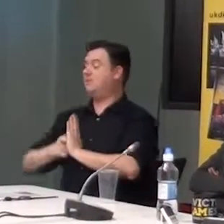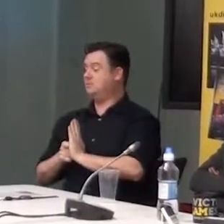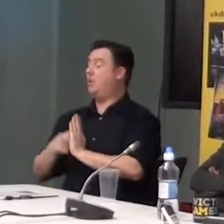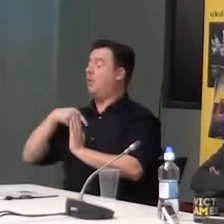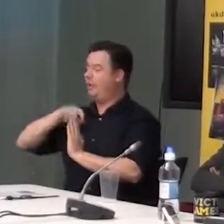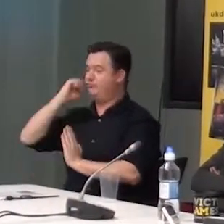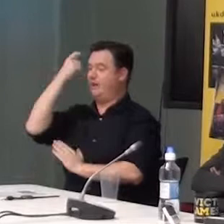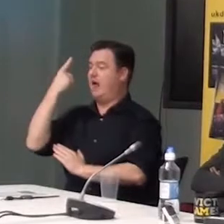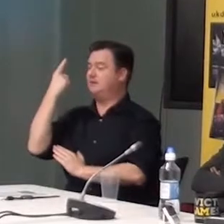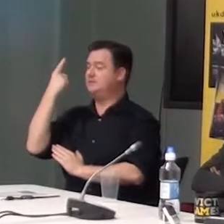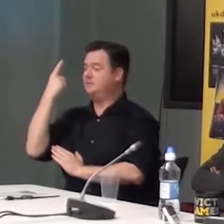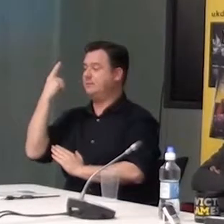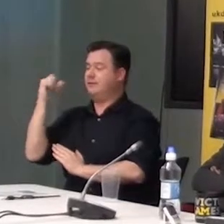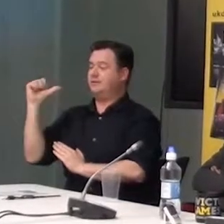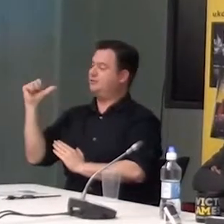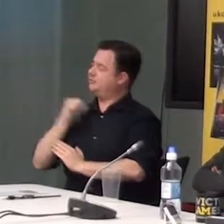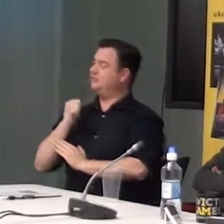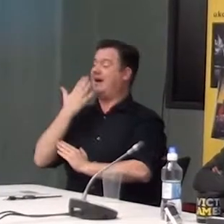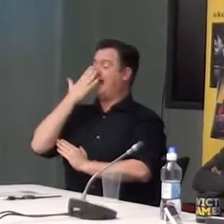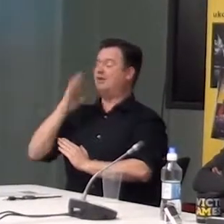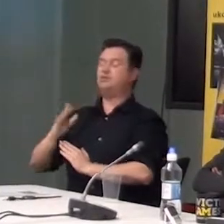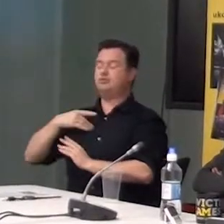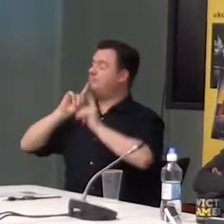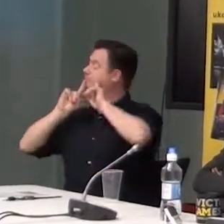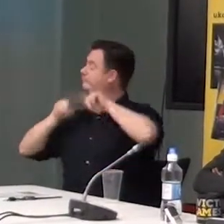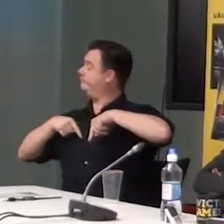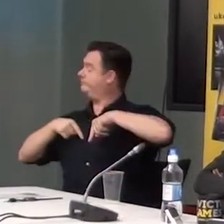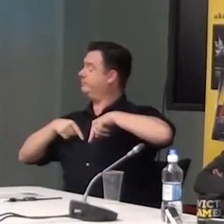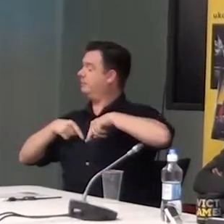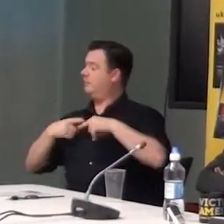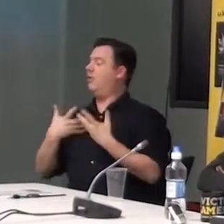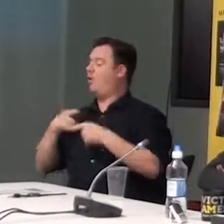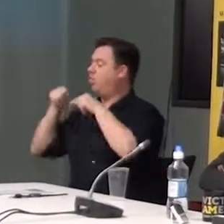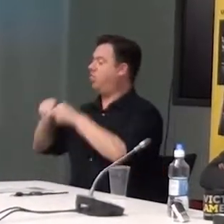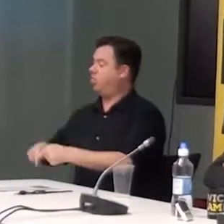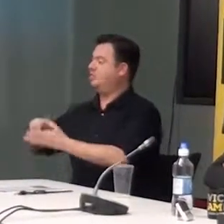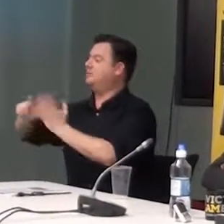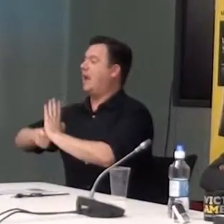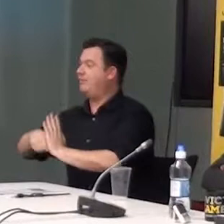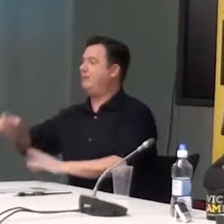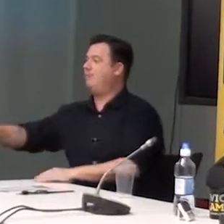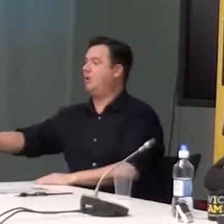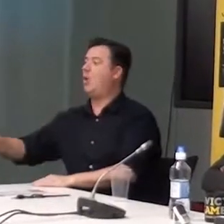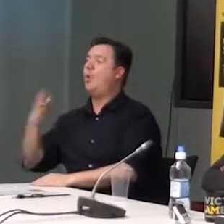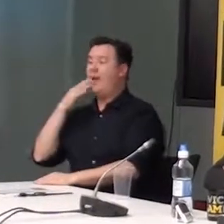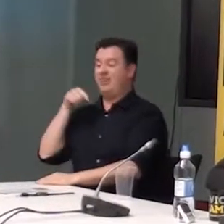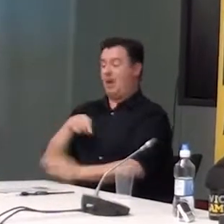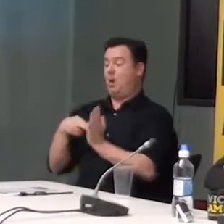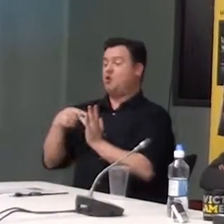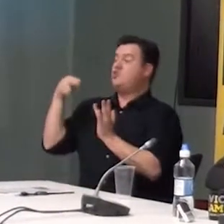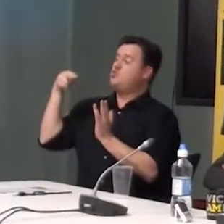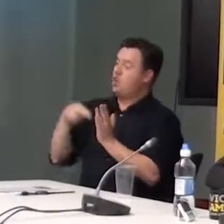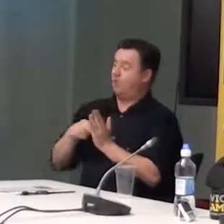realise that perhaps they shouldn't have taken the attitude that they did towards disabled people when they were non-disabled people.